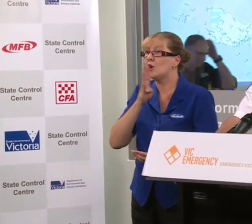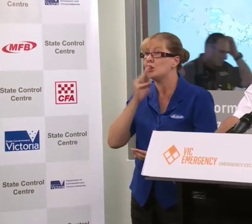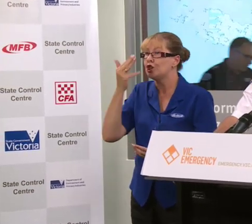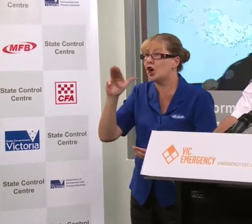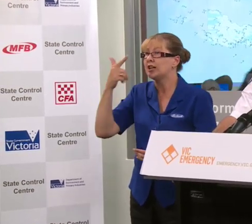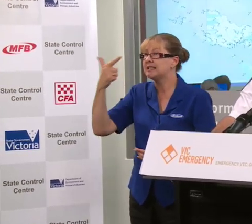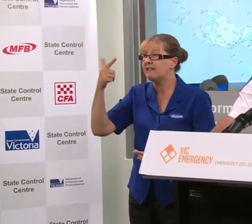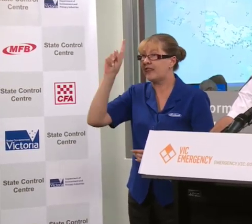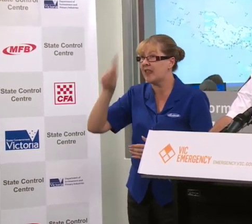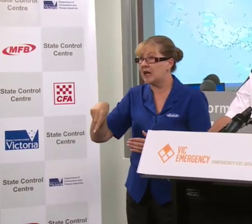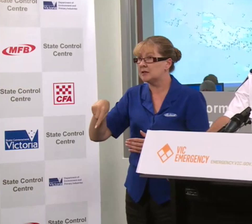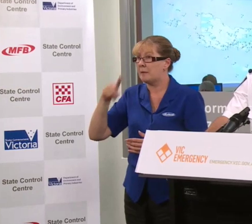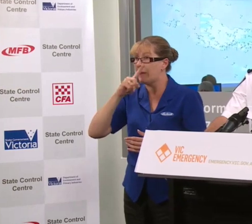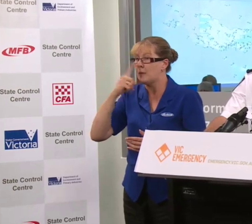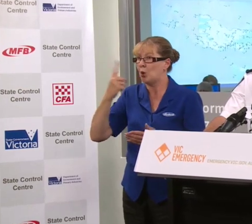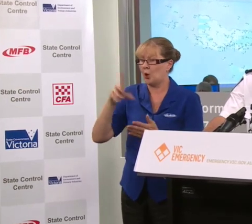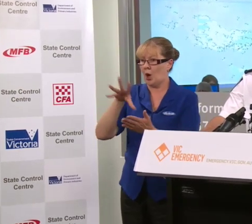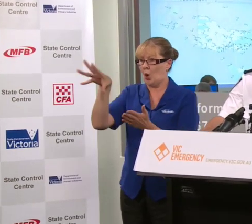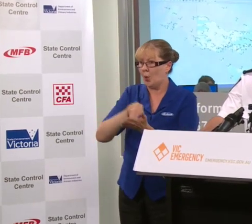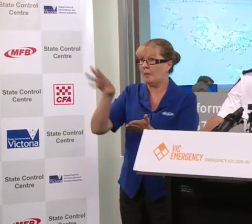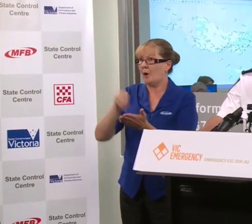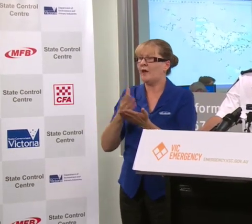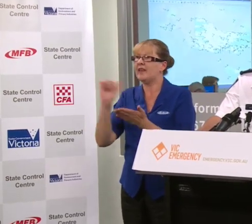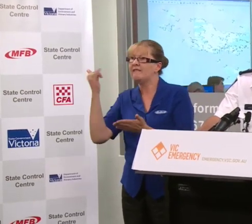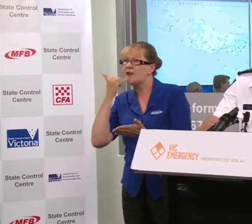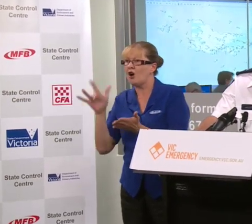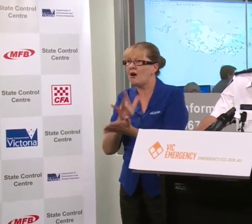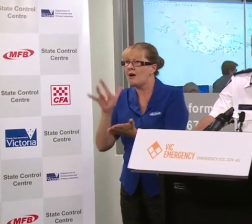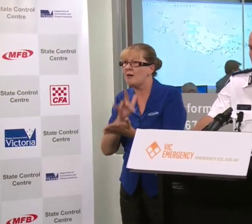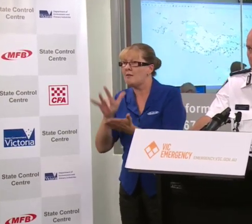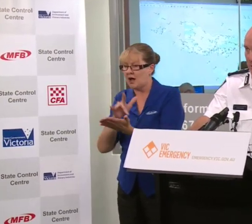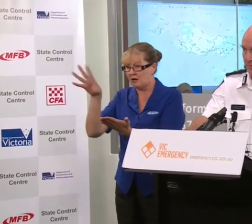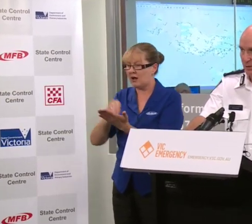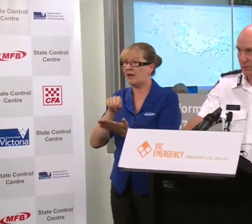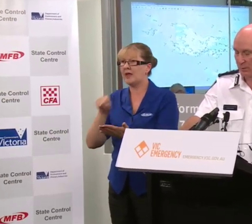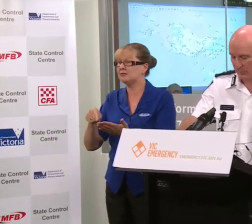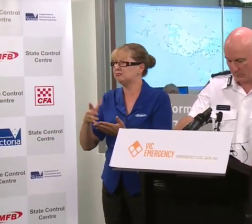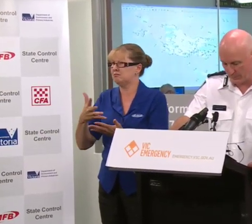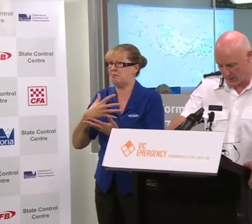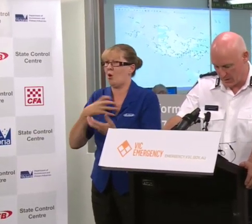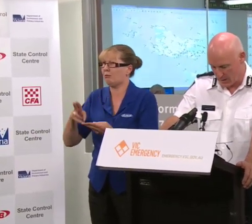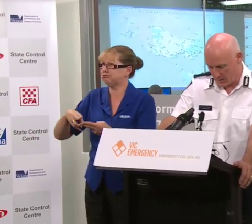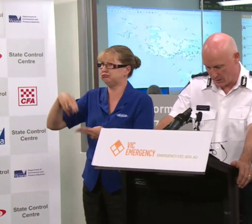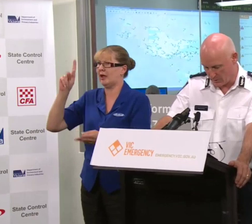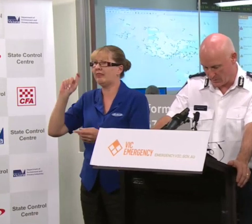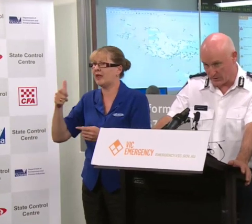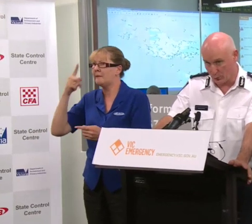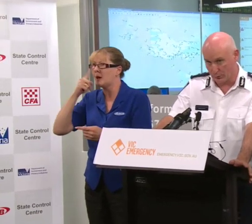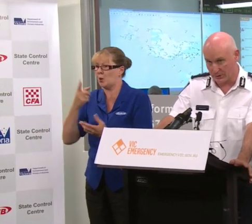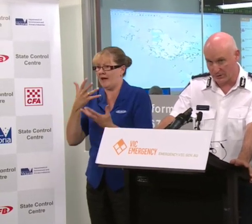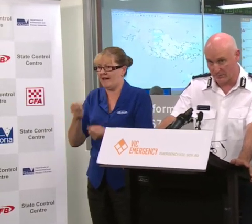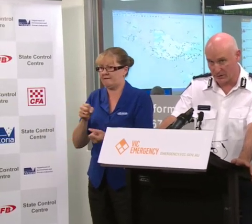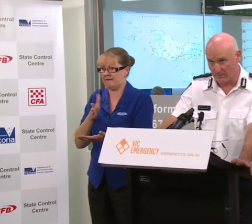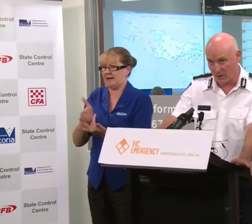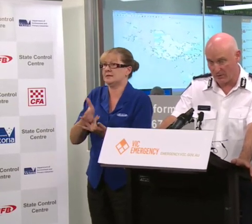497,000 downloads of that app. Now that's increased significantly from where we've been in Victoria before. So that's